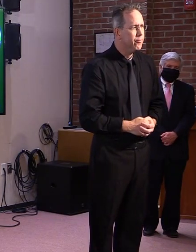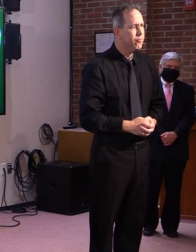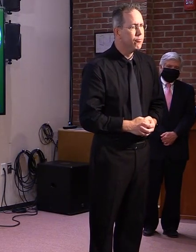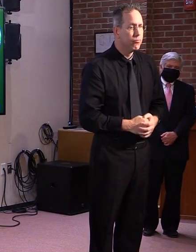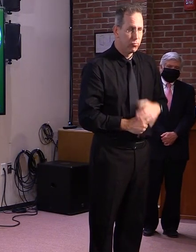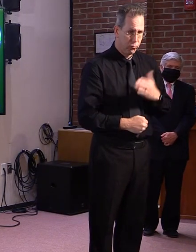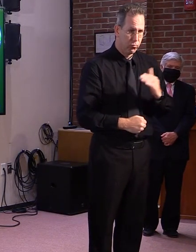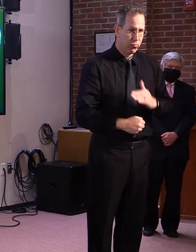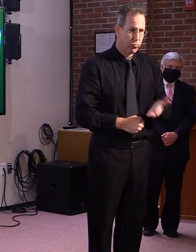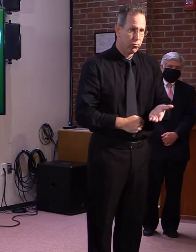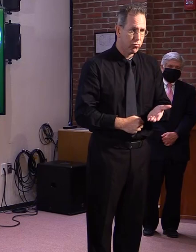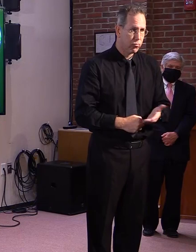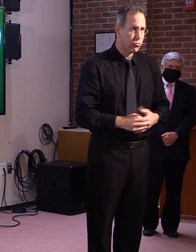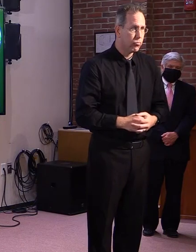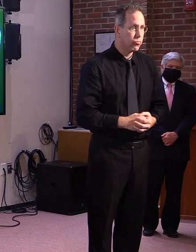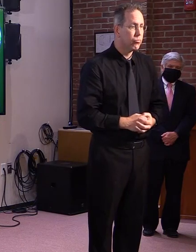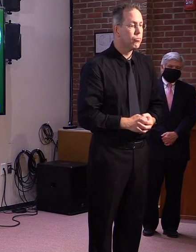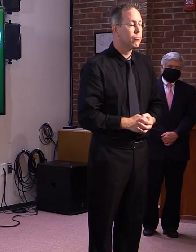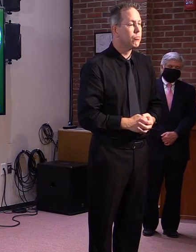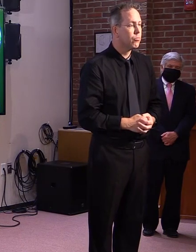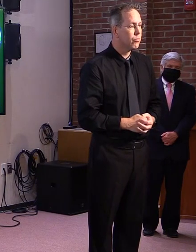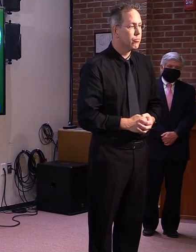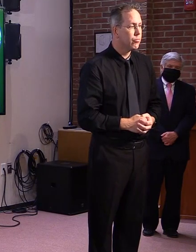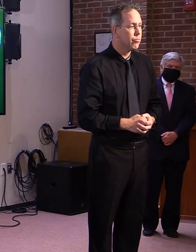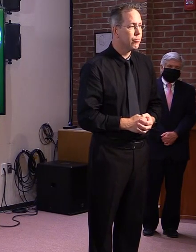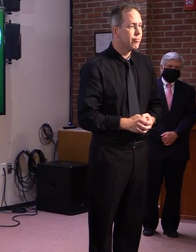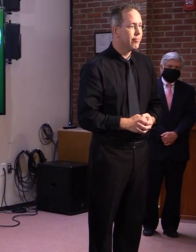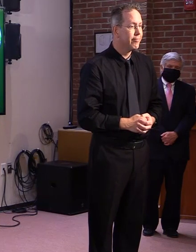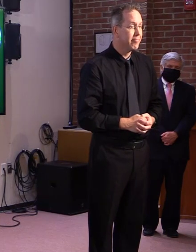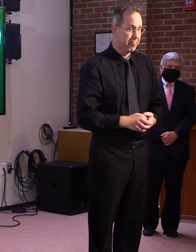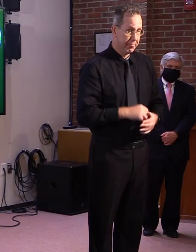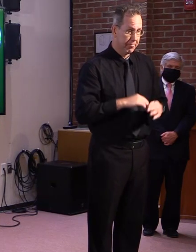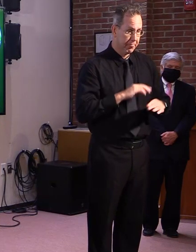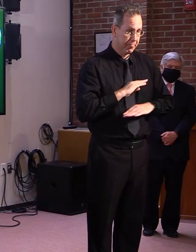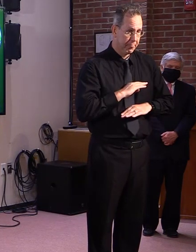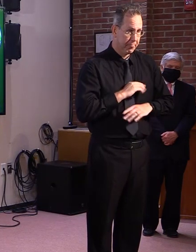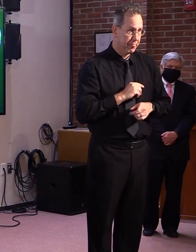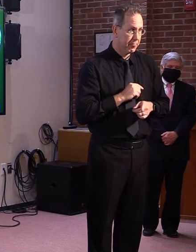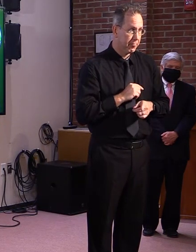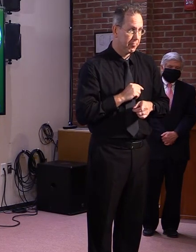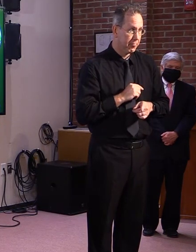All right, all set, Steve?